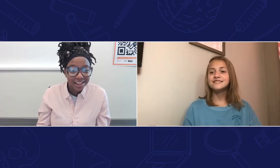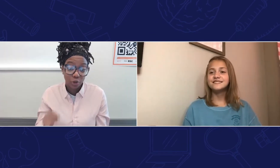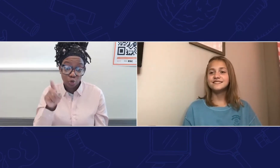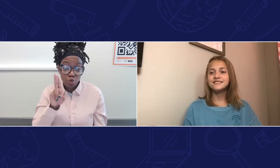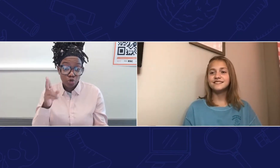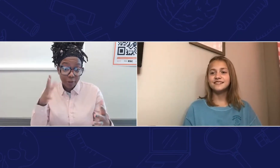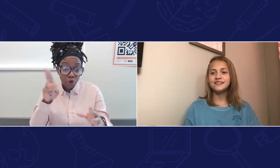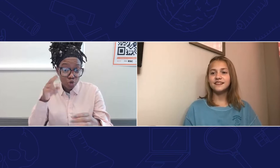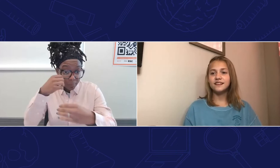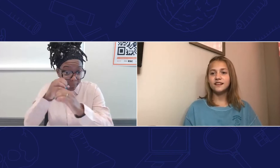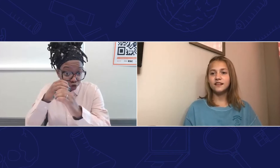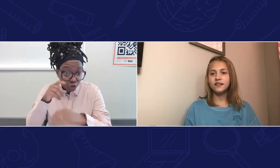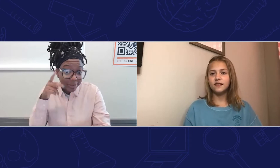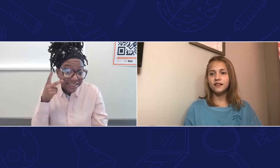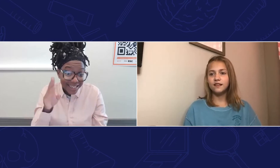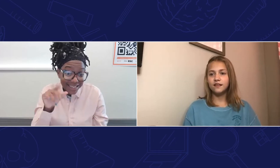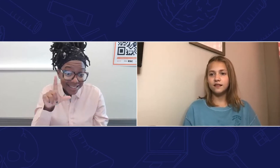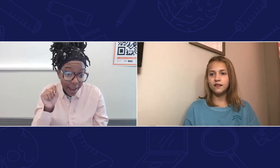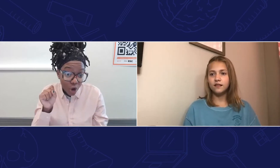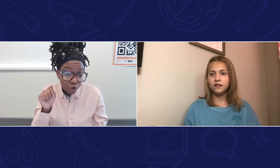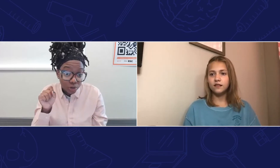Have you ever used a microscope to look at cells?